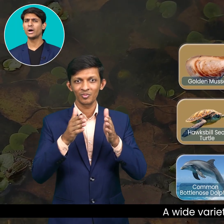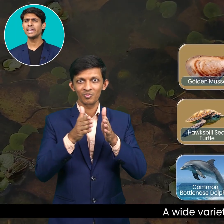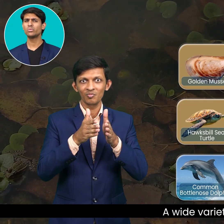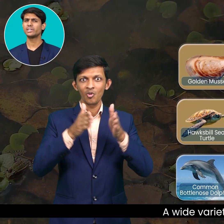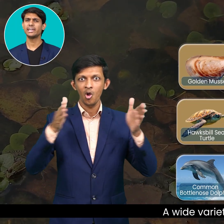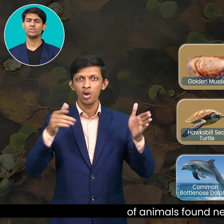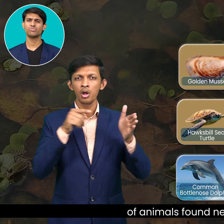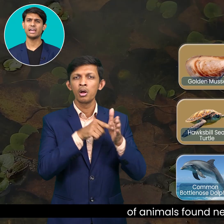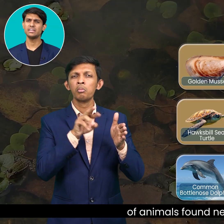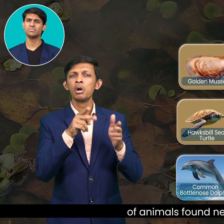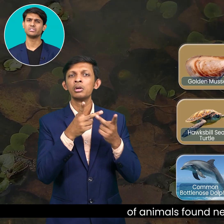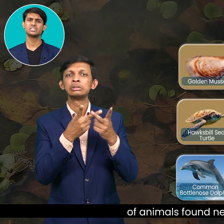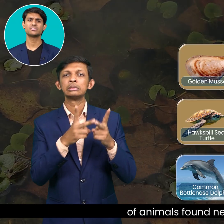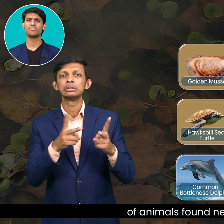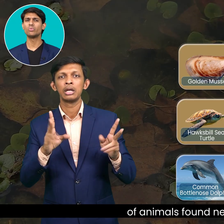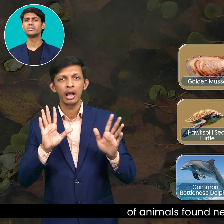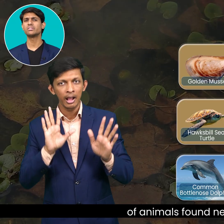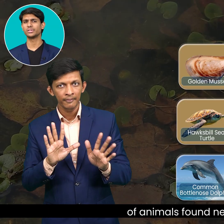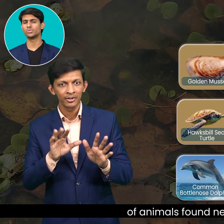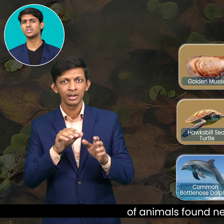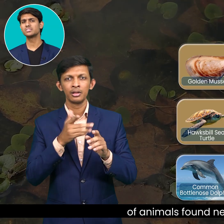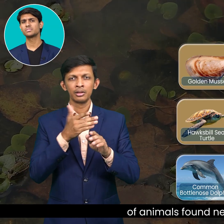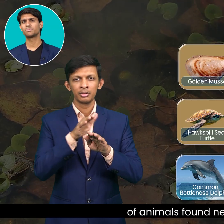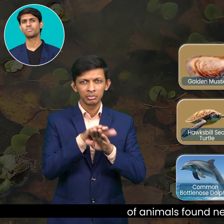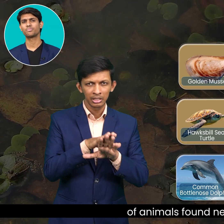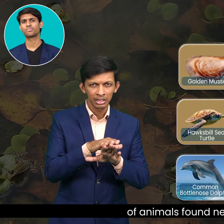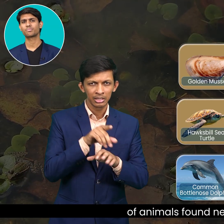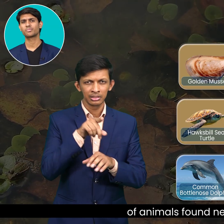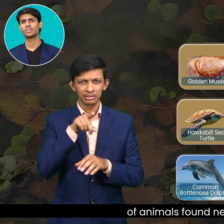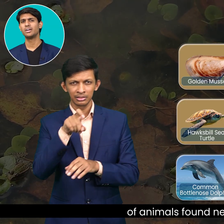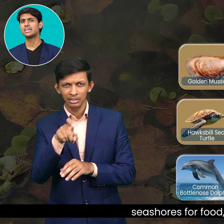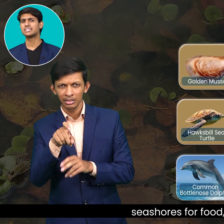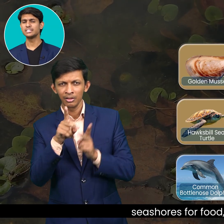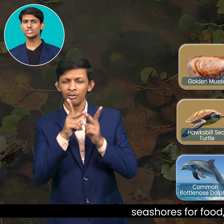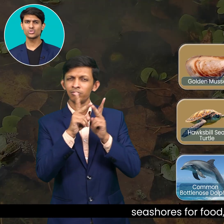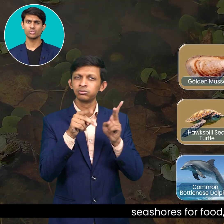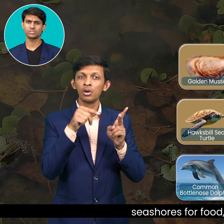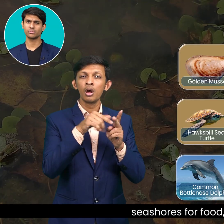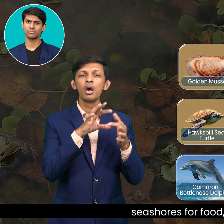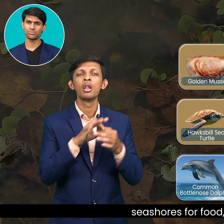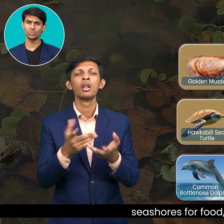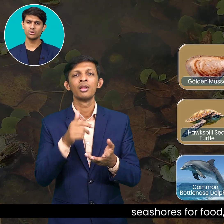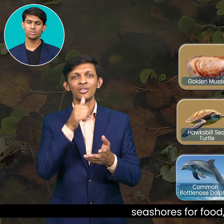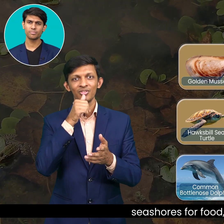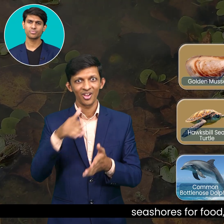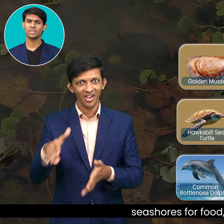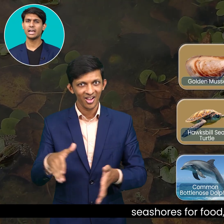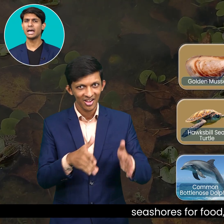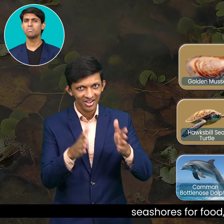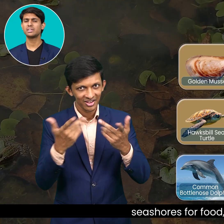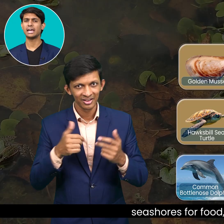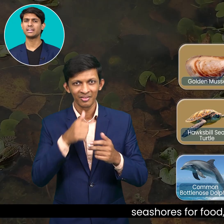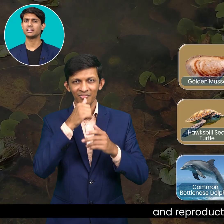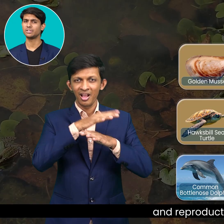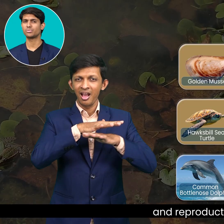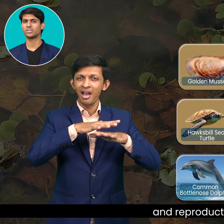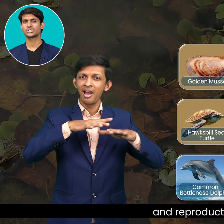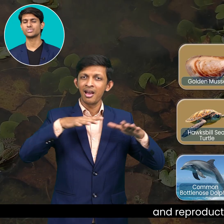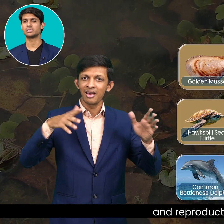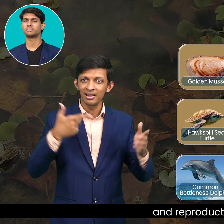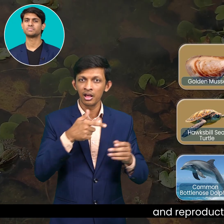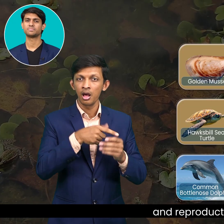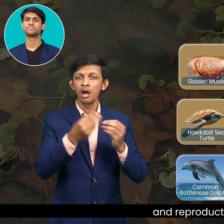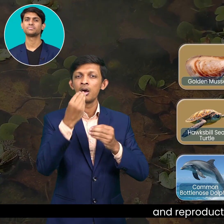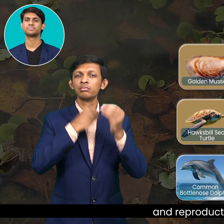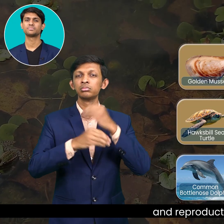A wide variety of animals found near rivers, seashores for food, habitat and